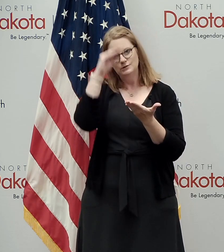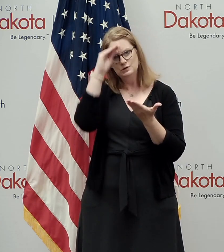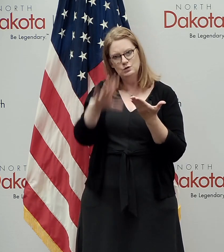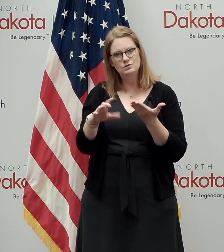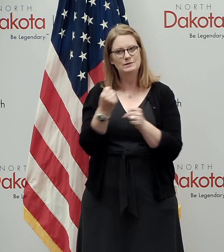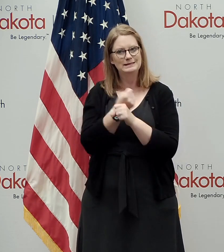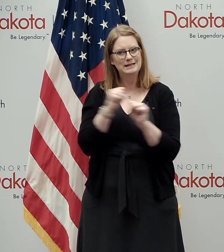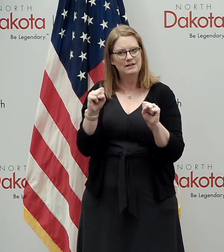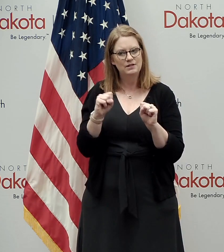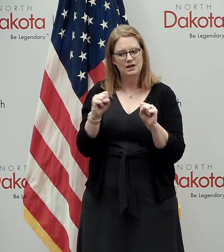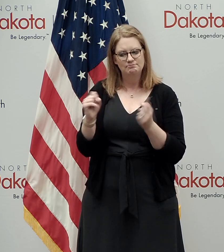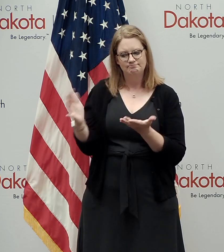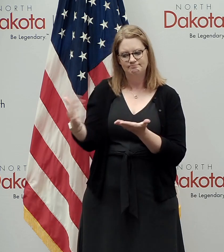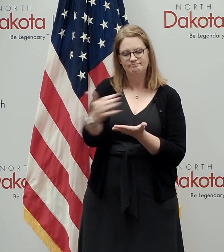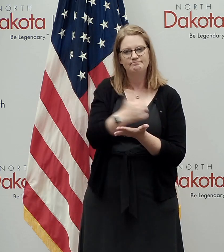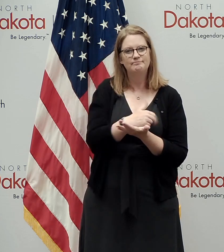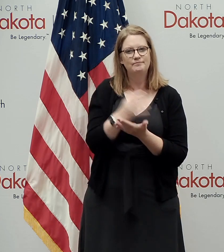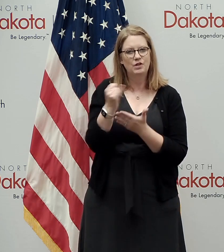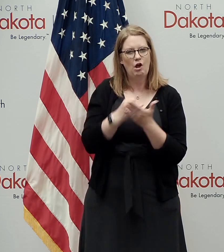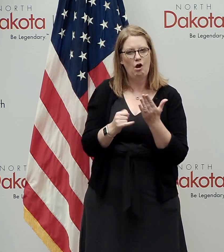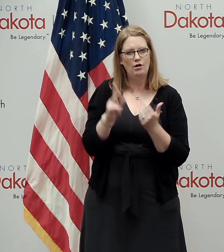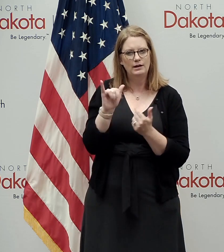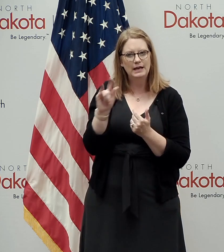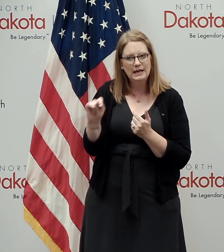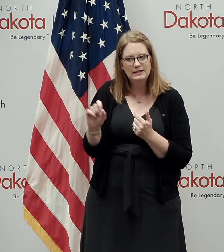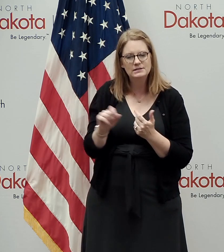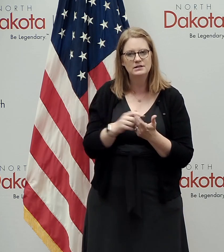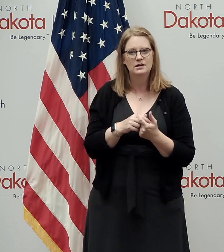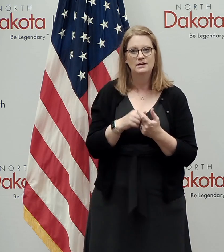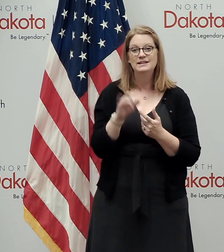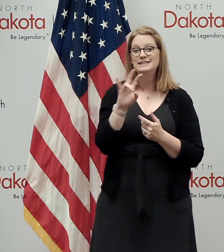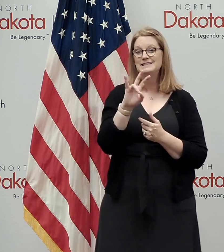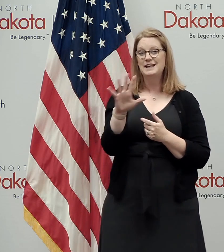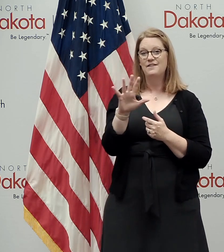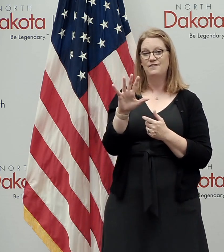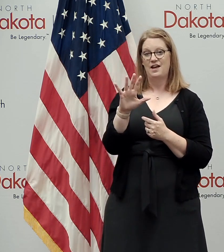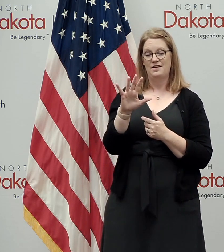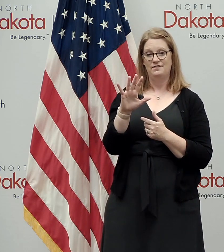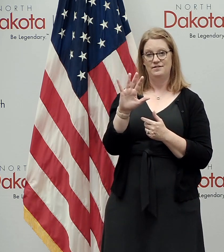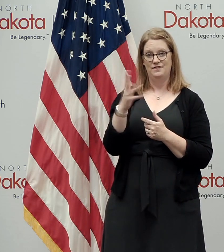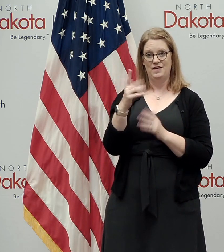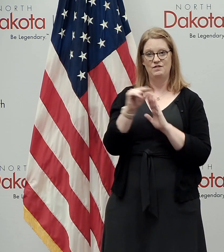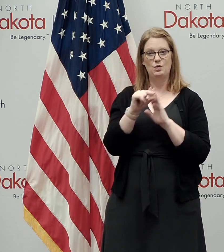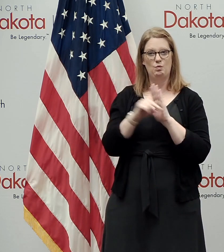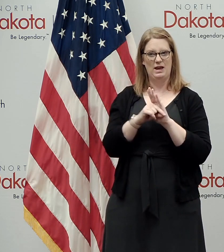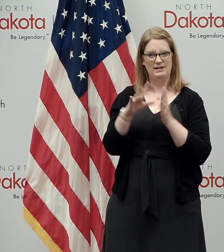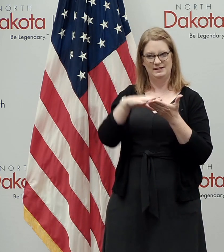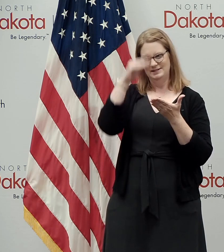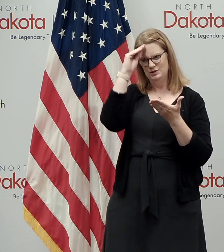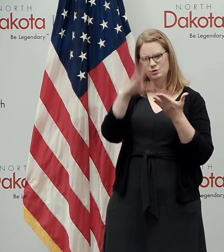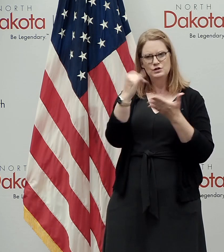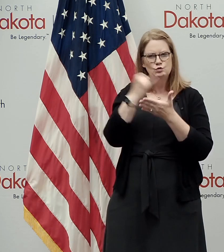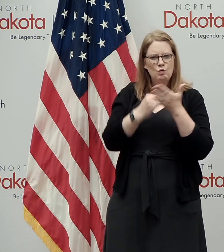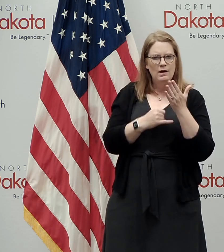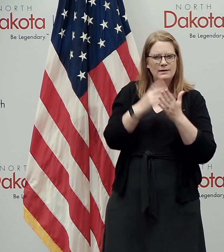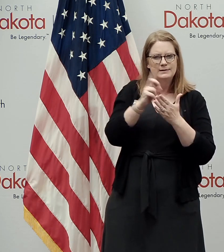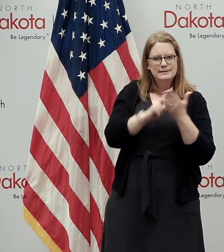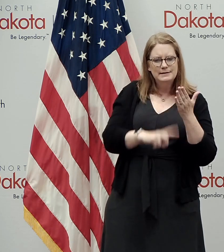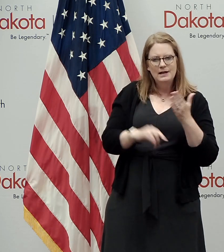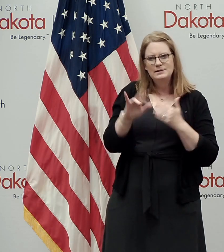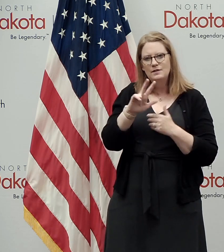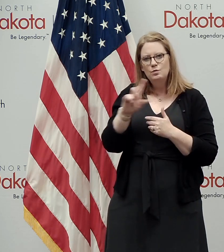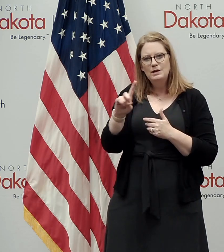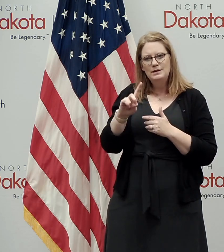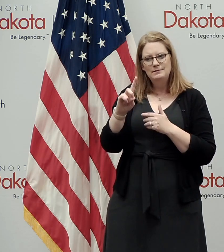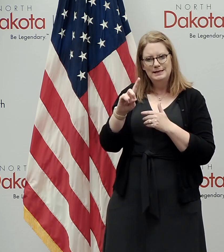pick up art kits using YouTube Live. She engaged 75 fifth grade students in lessons, drawing designs and constructing